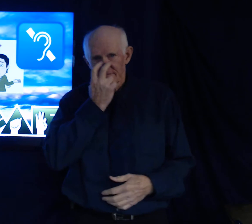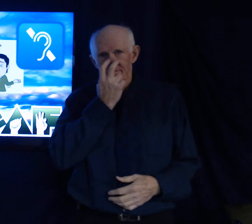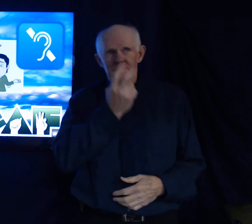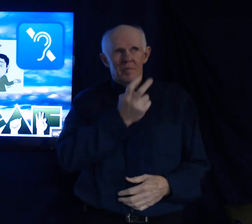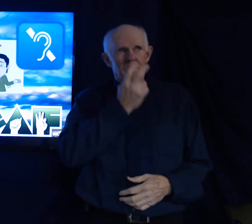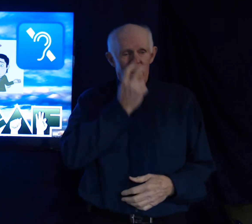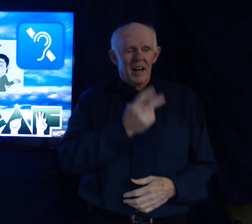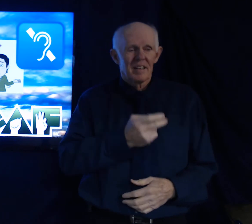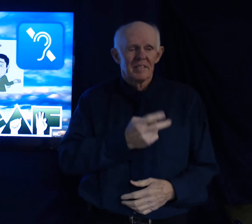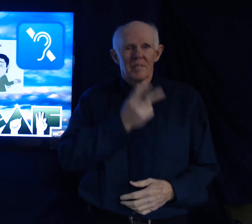That he's blind.